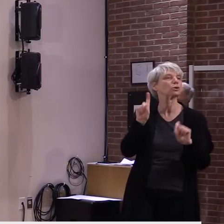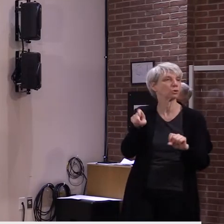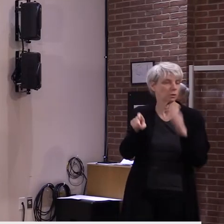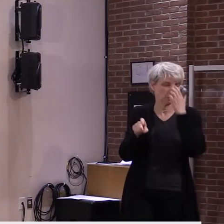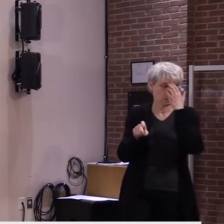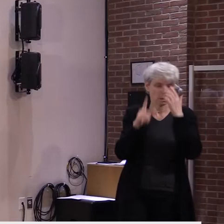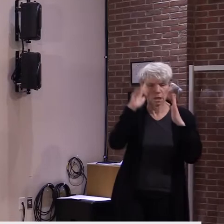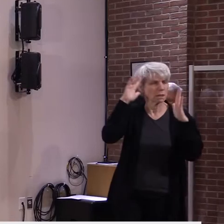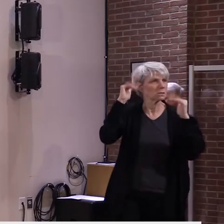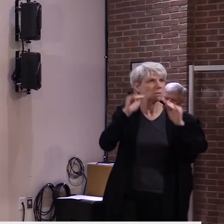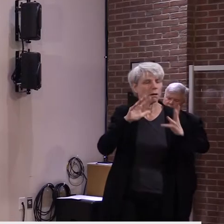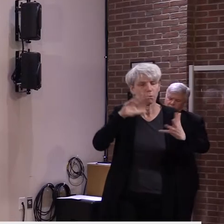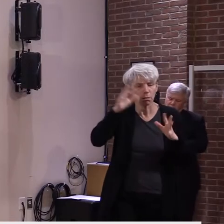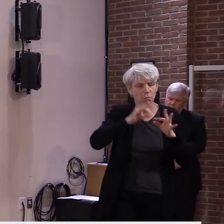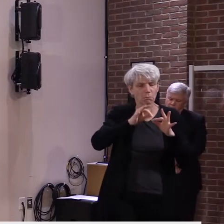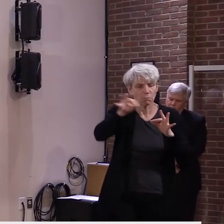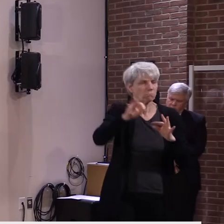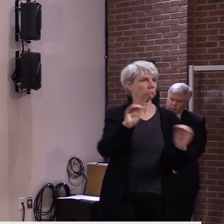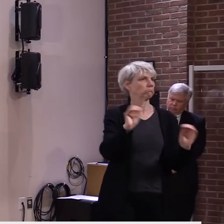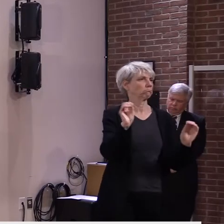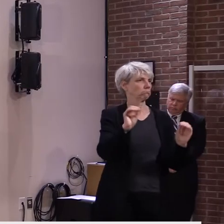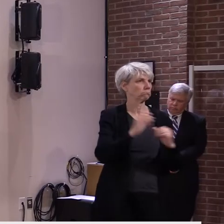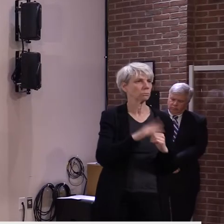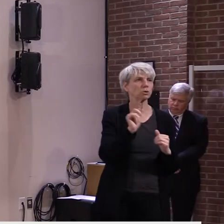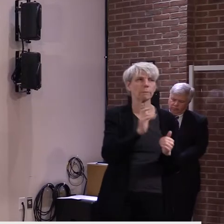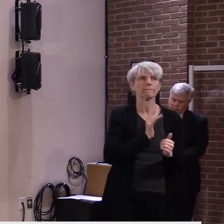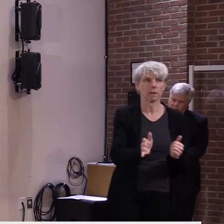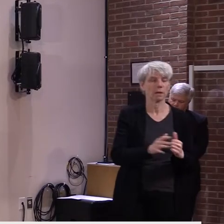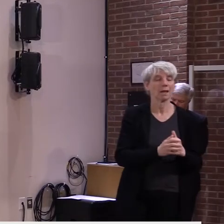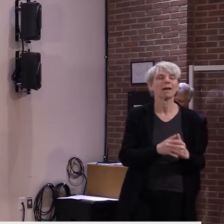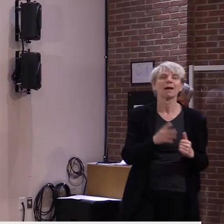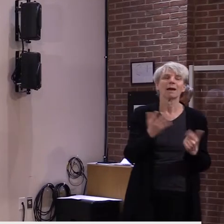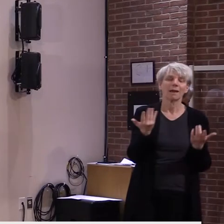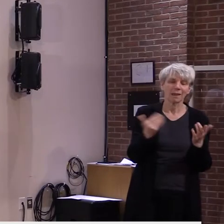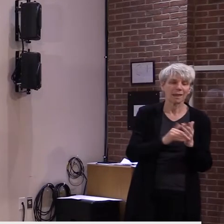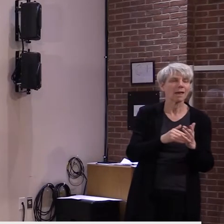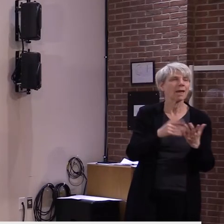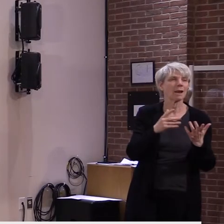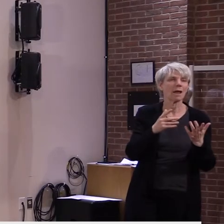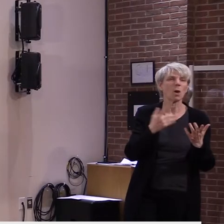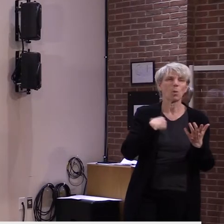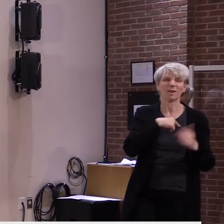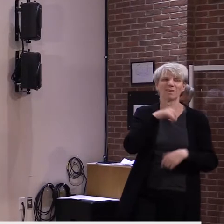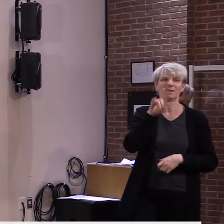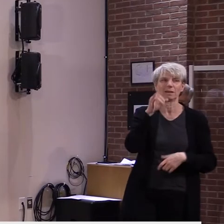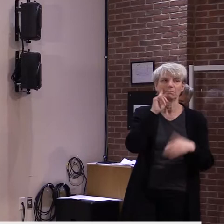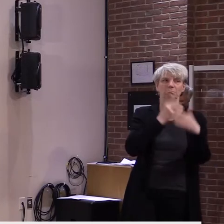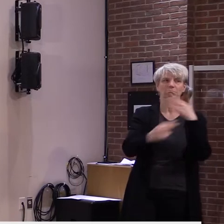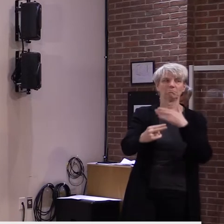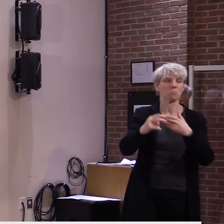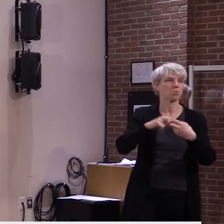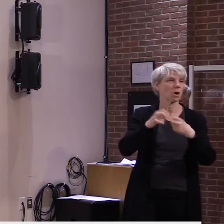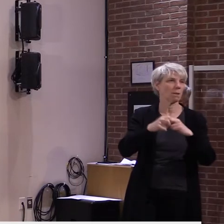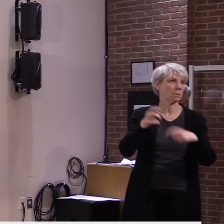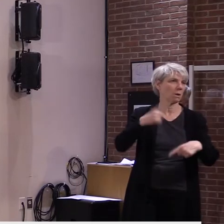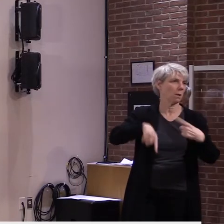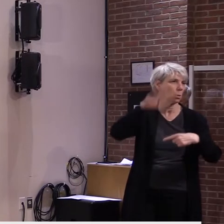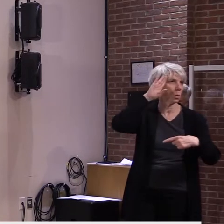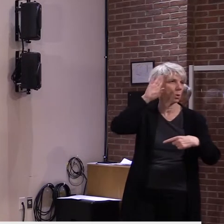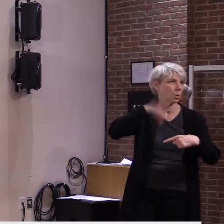delay in people receiving their benefits. And like I mentioned, this wasn't completely unforeseen. We expected that there may be